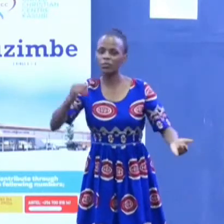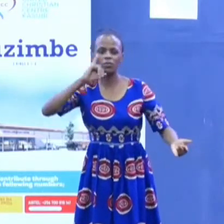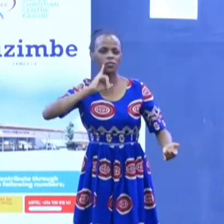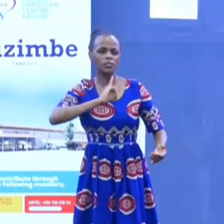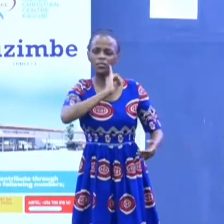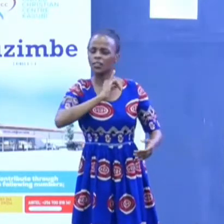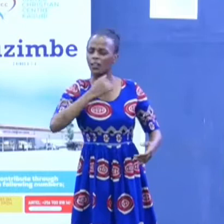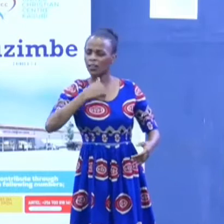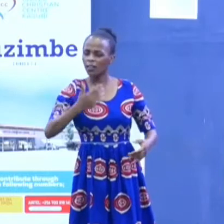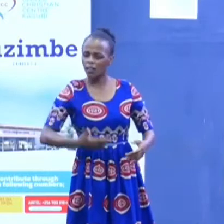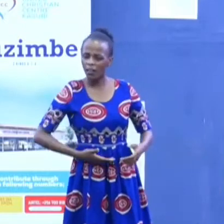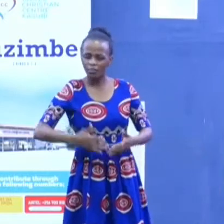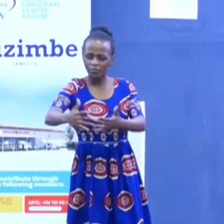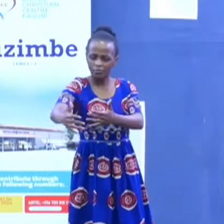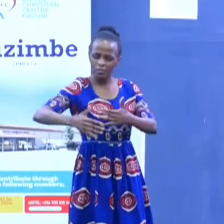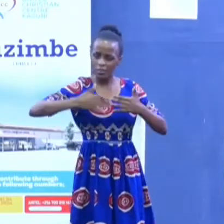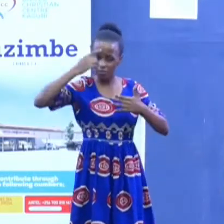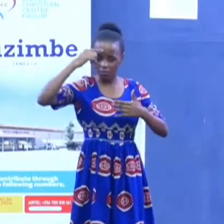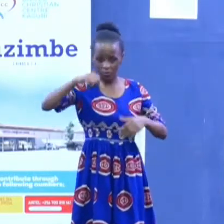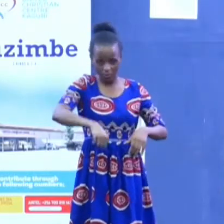for myself instead of all